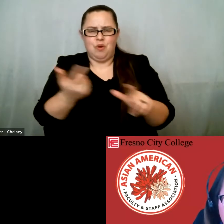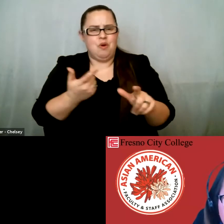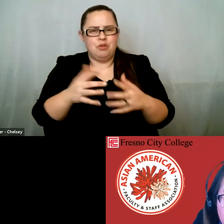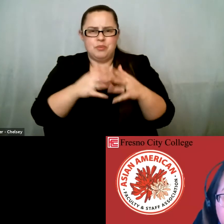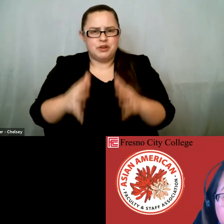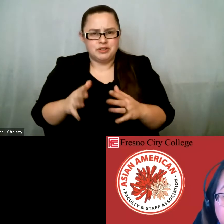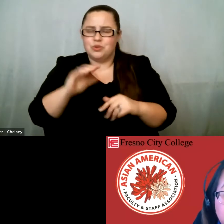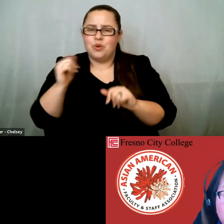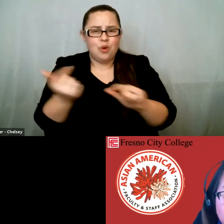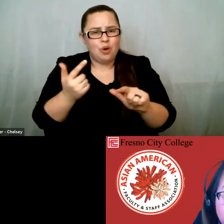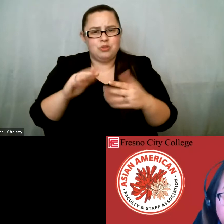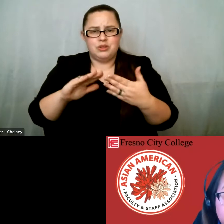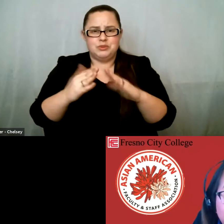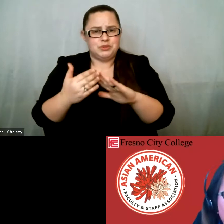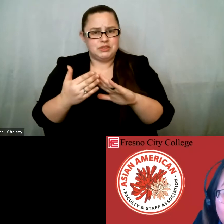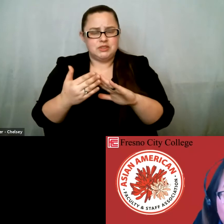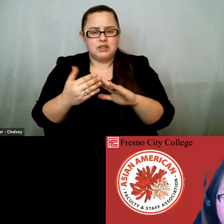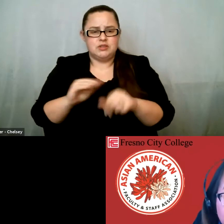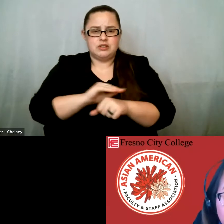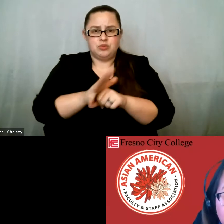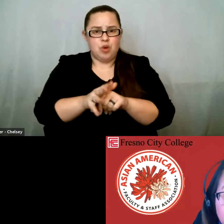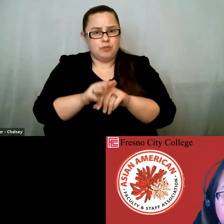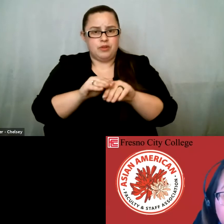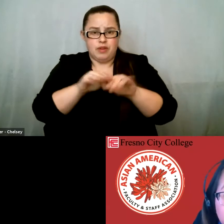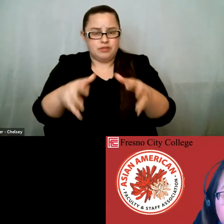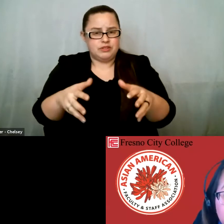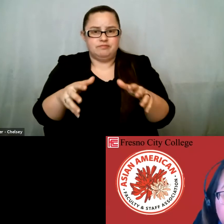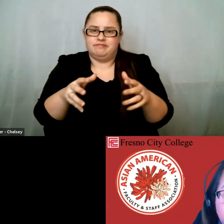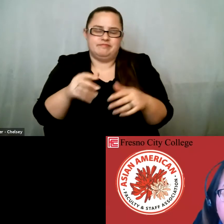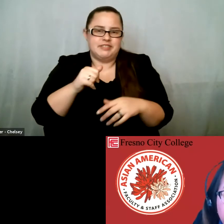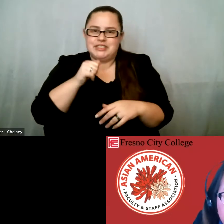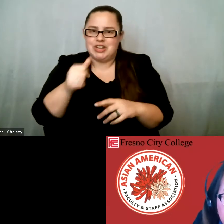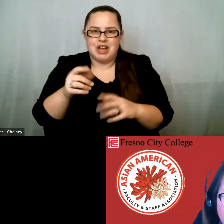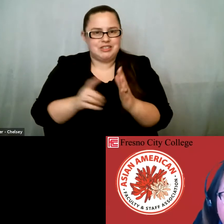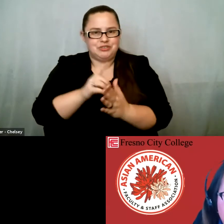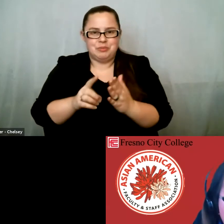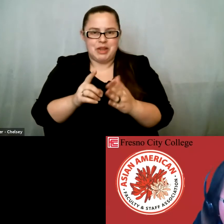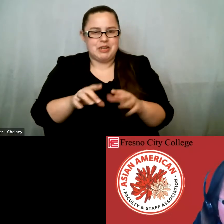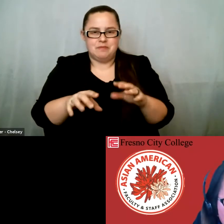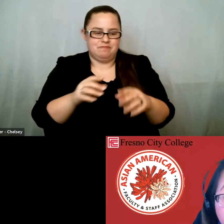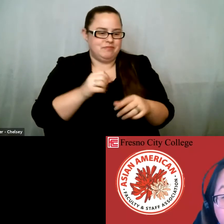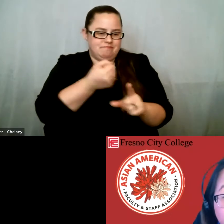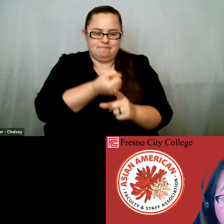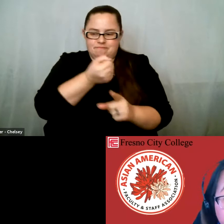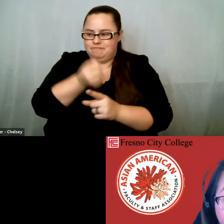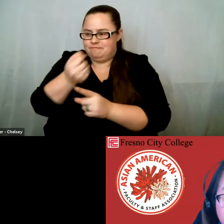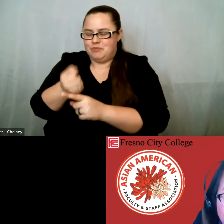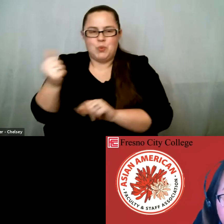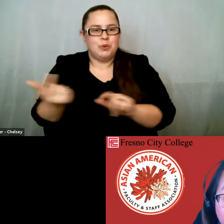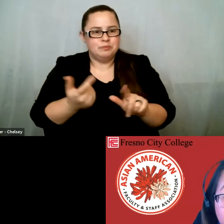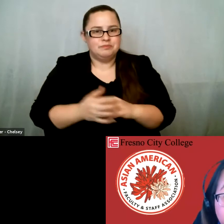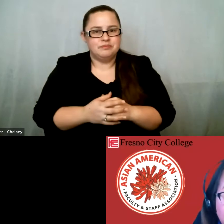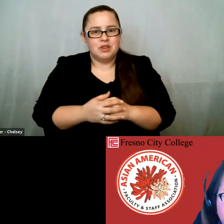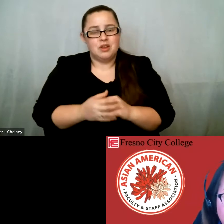all communities, as the coronavirus does not discriminate. So many of us have been impacted or know a loved one that